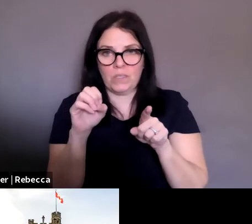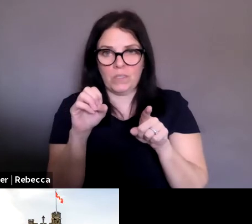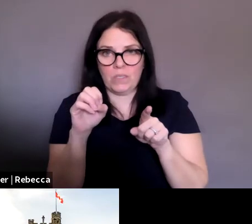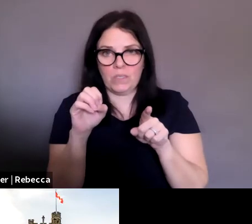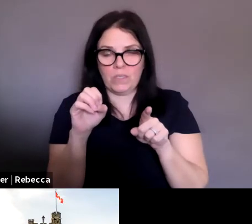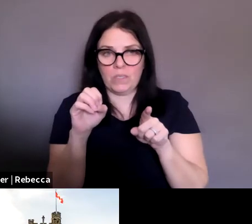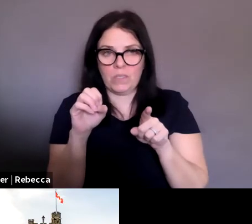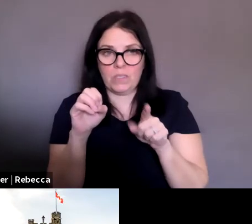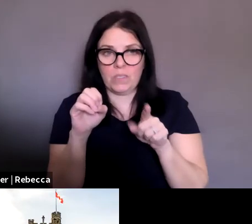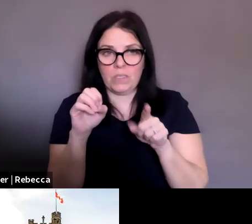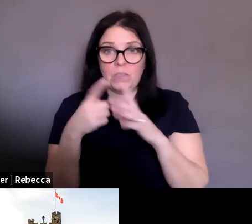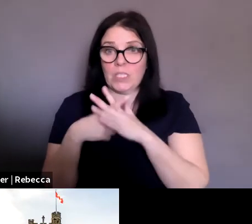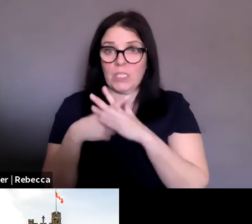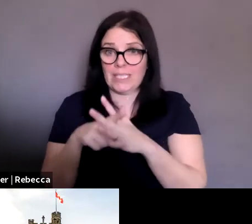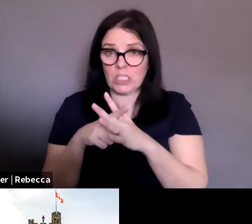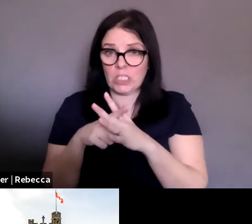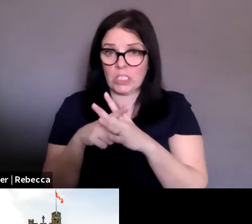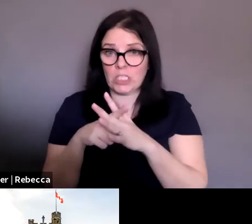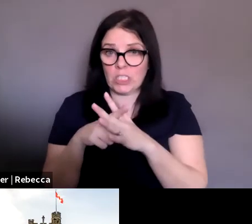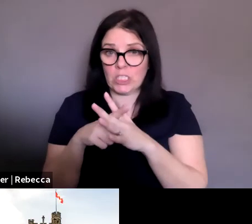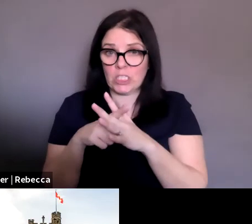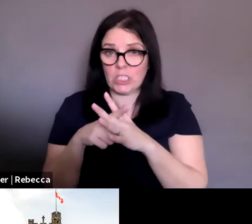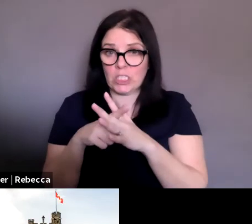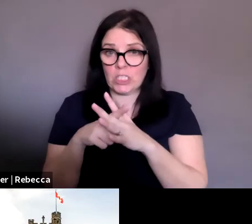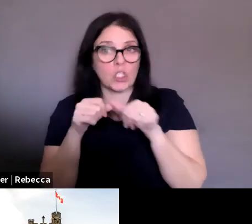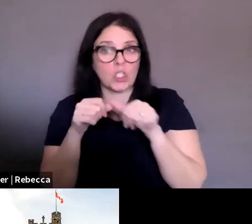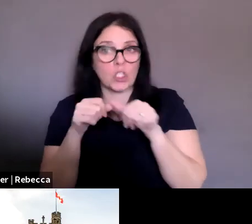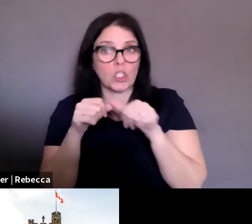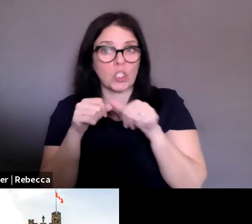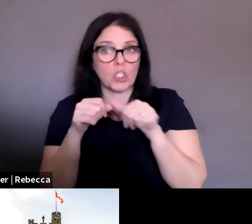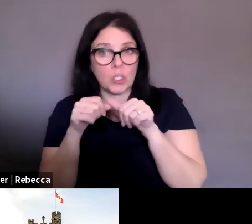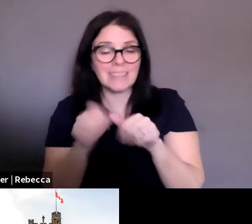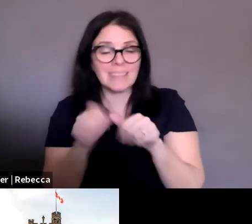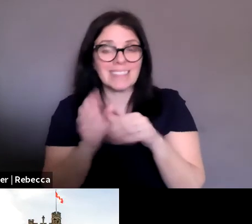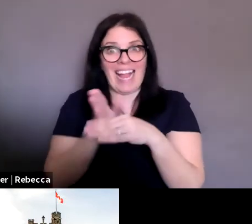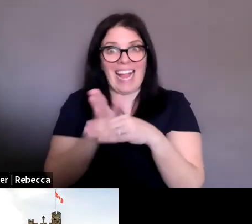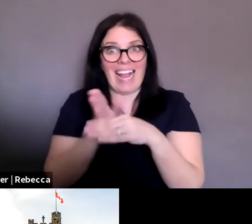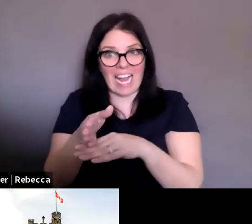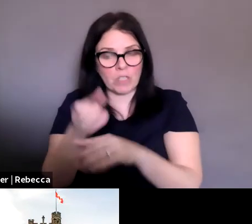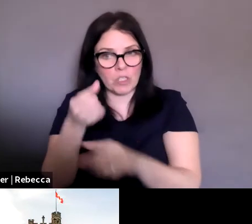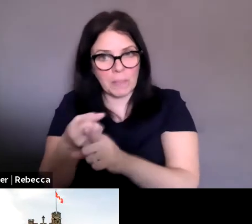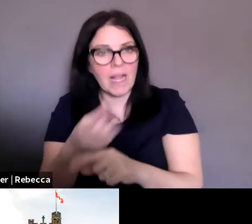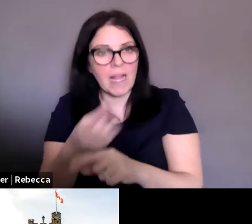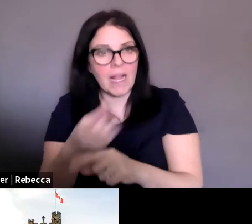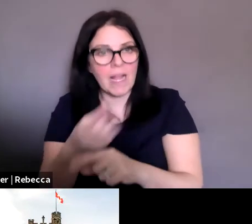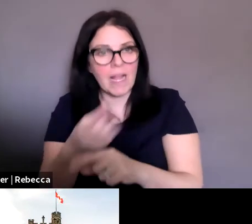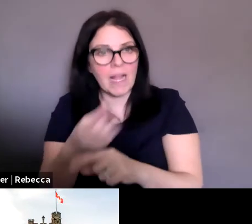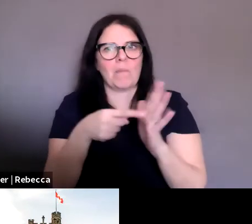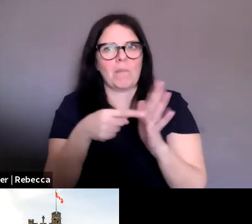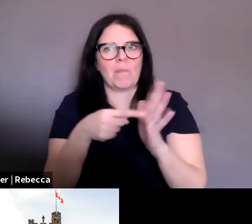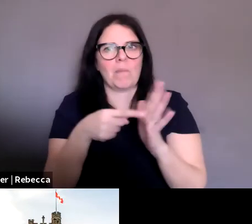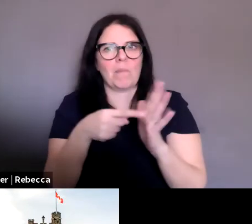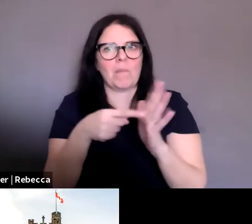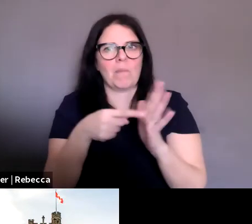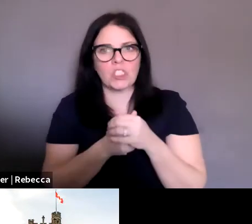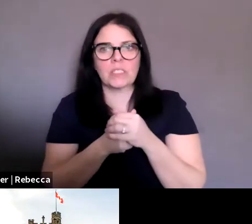the initial effects, the long-term effects, the aftermath, and gives examples of each one of them so